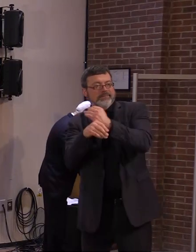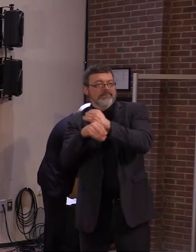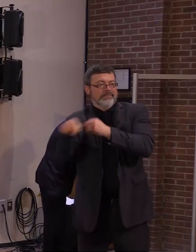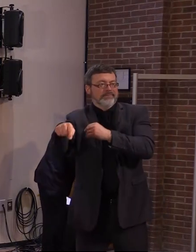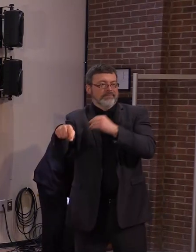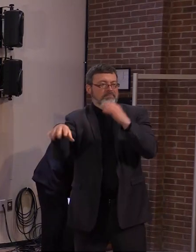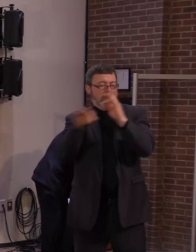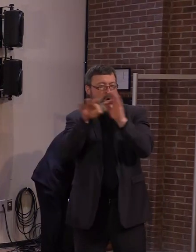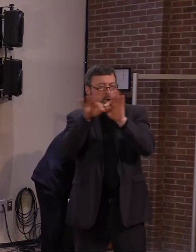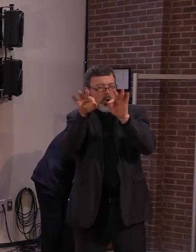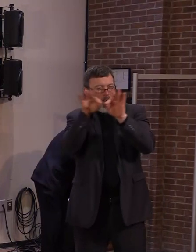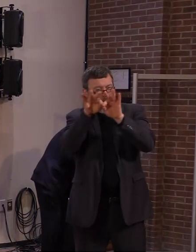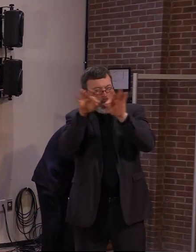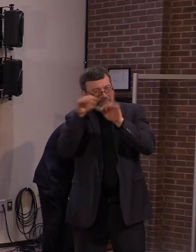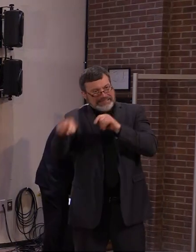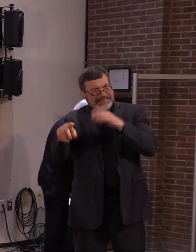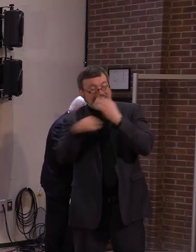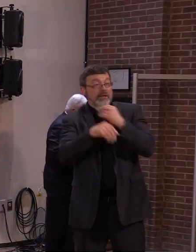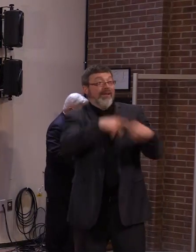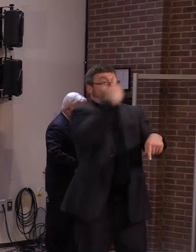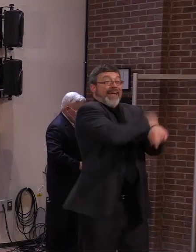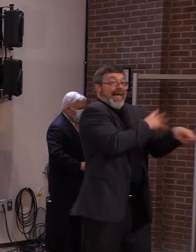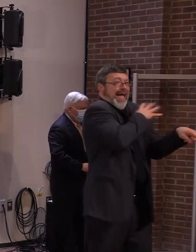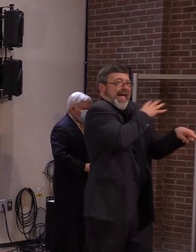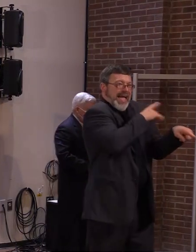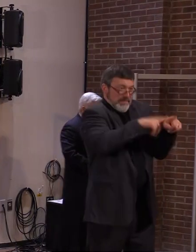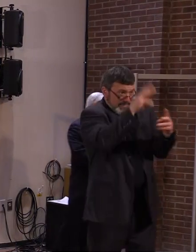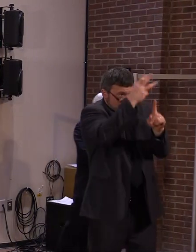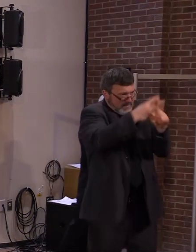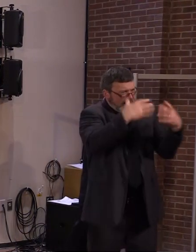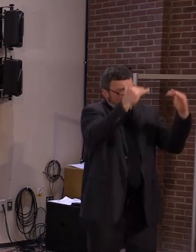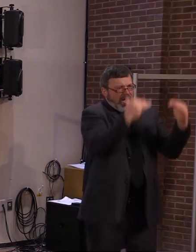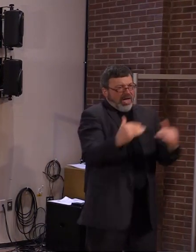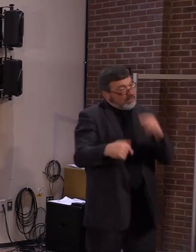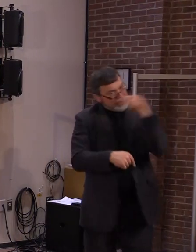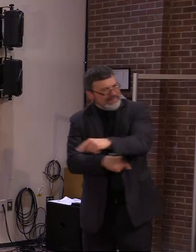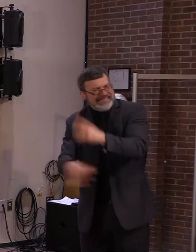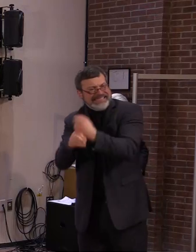healthvermont.gov/myvaccine to find booster opportunities near you.